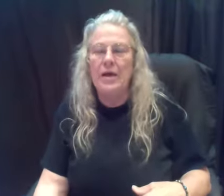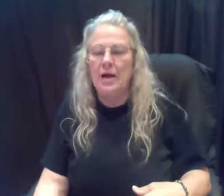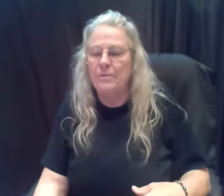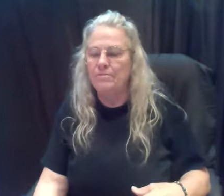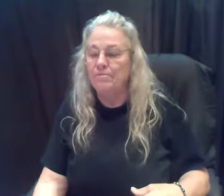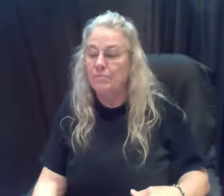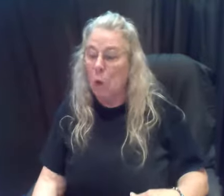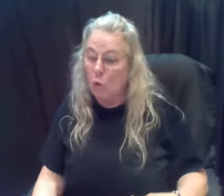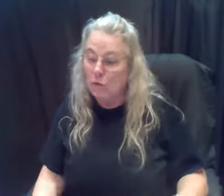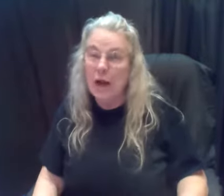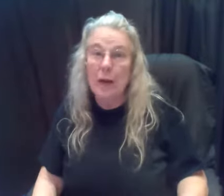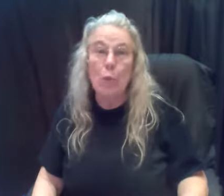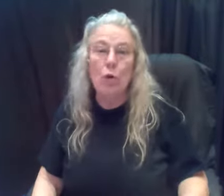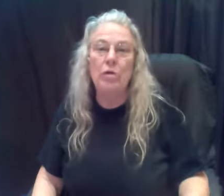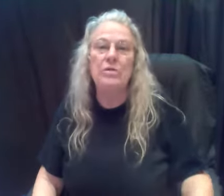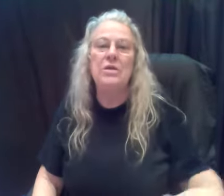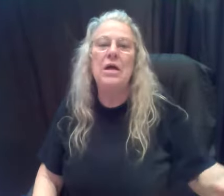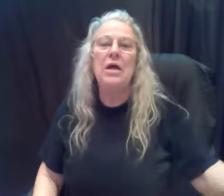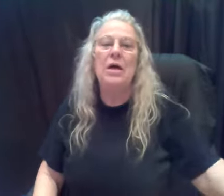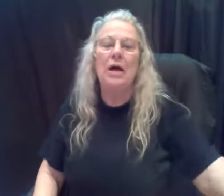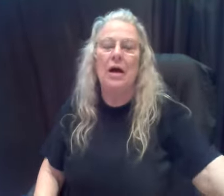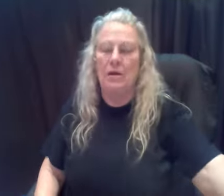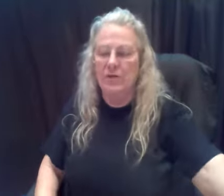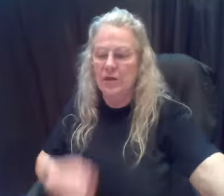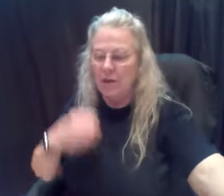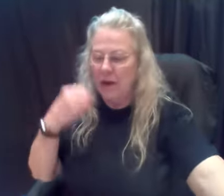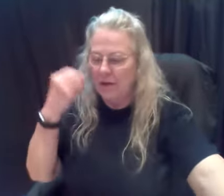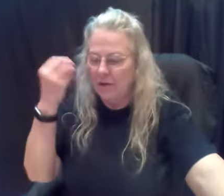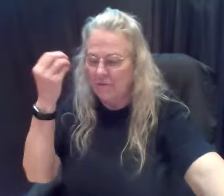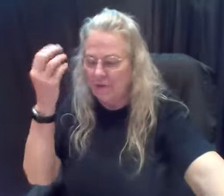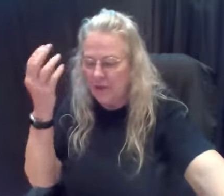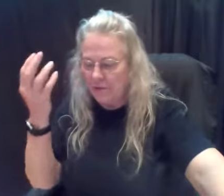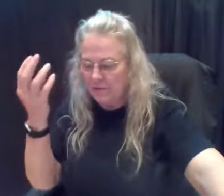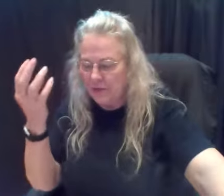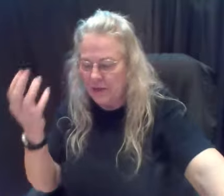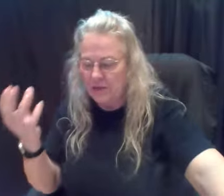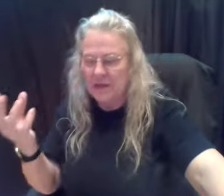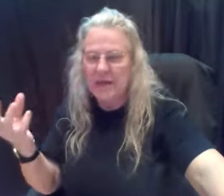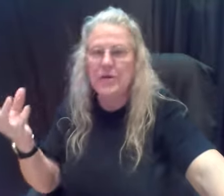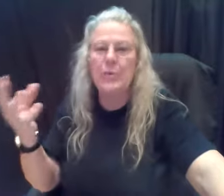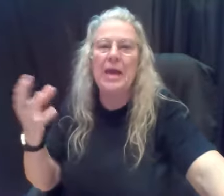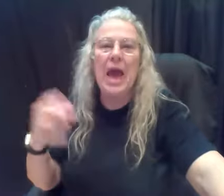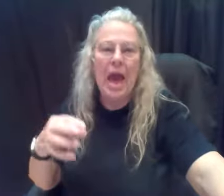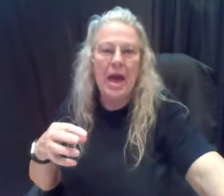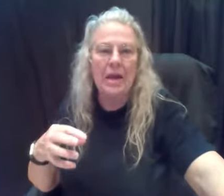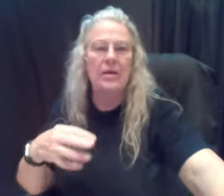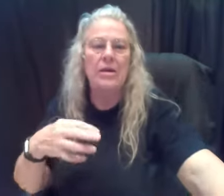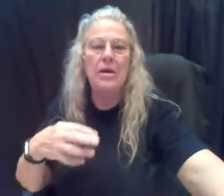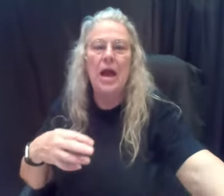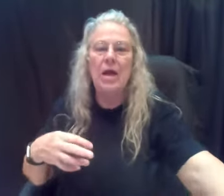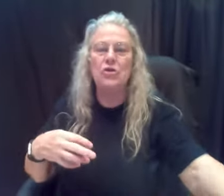um, old time words. There's a lot of things that need to be added as